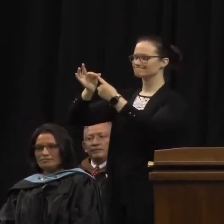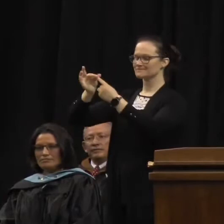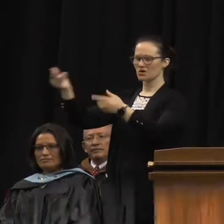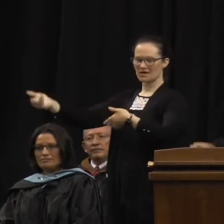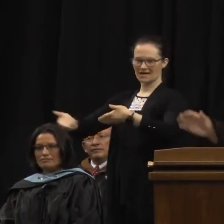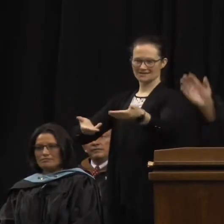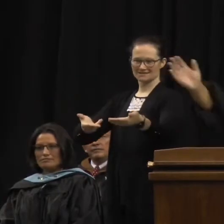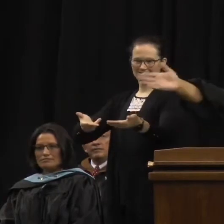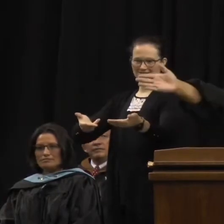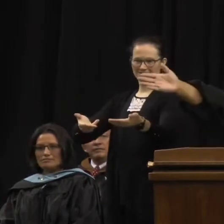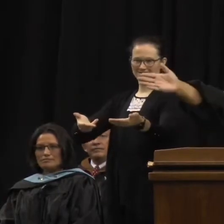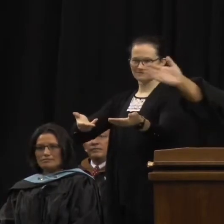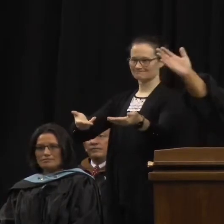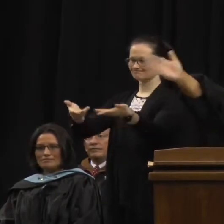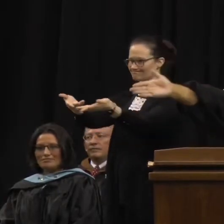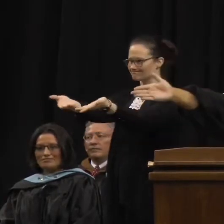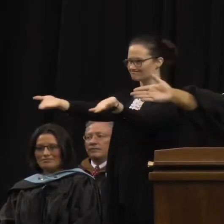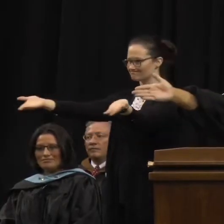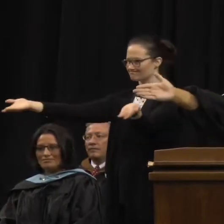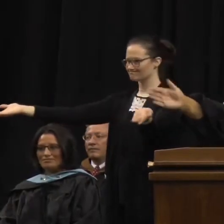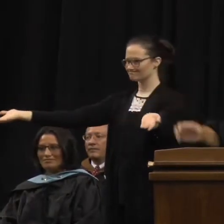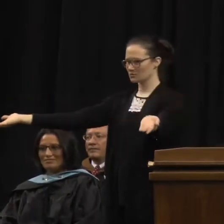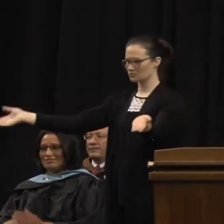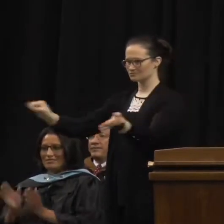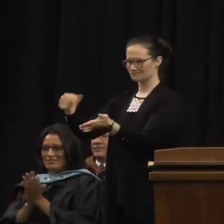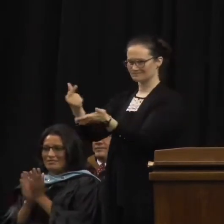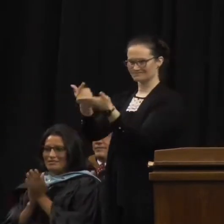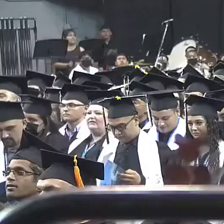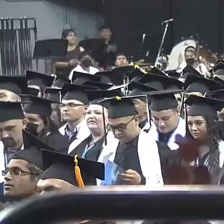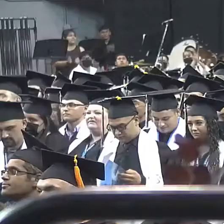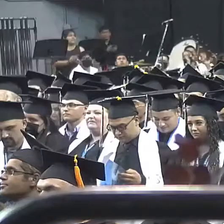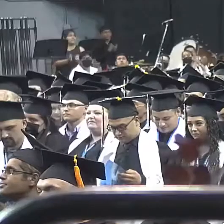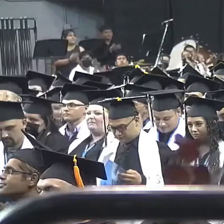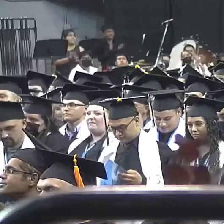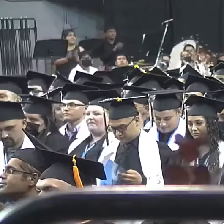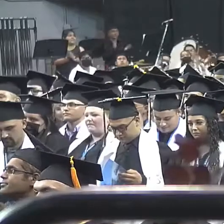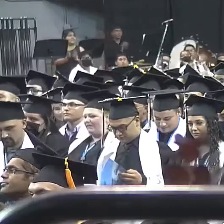guests, our graduates.